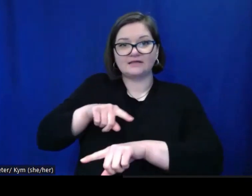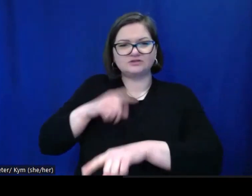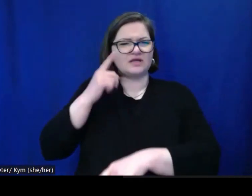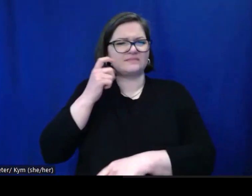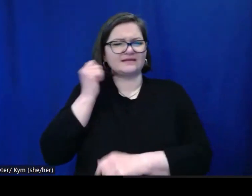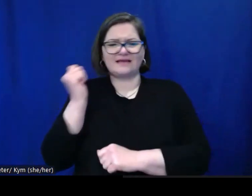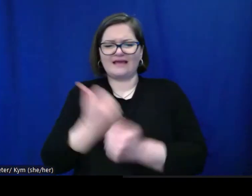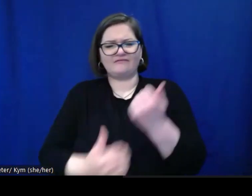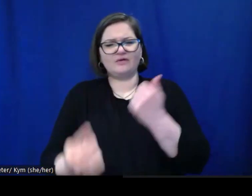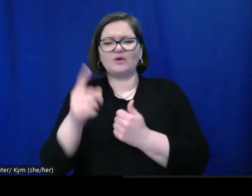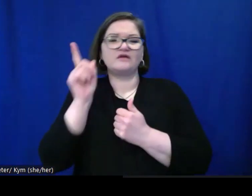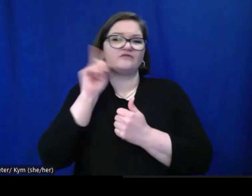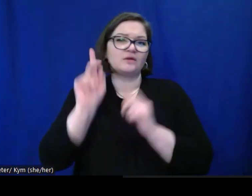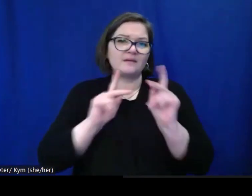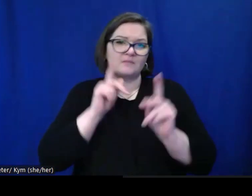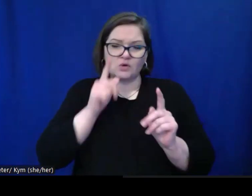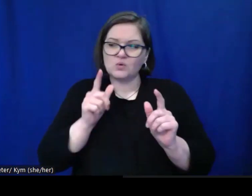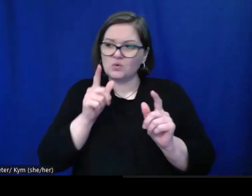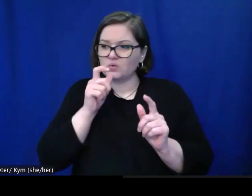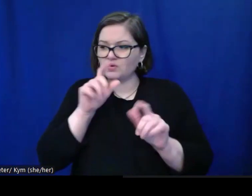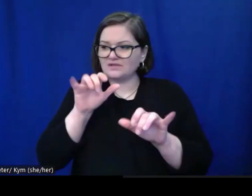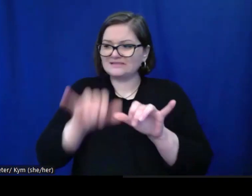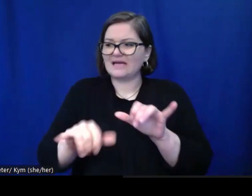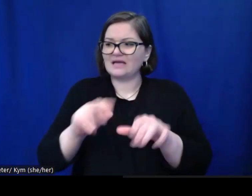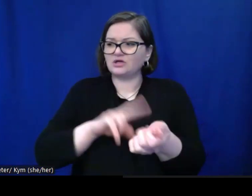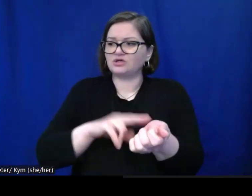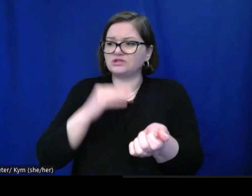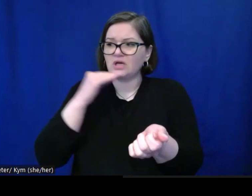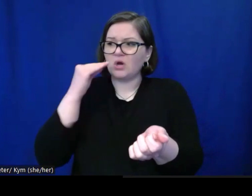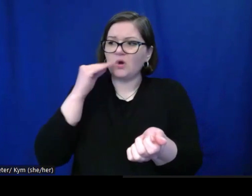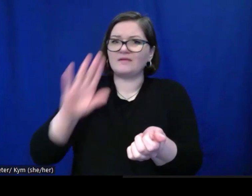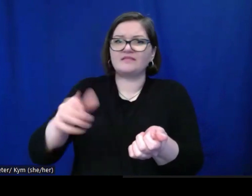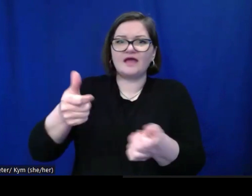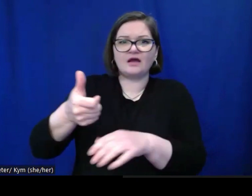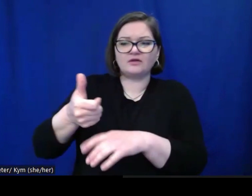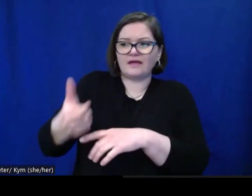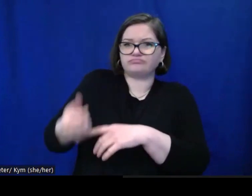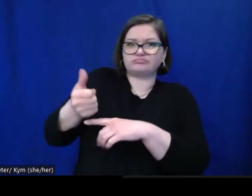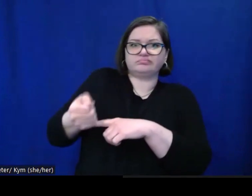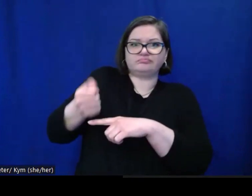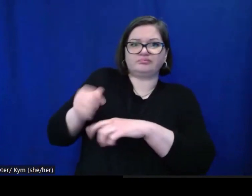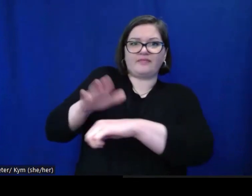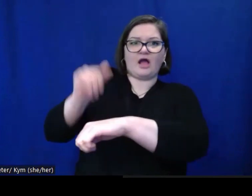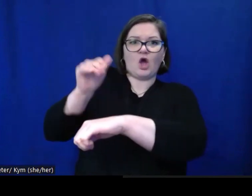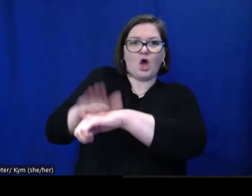heard about folks in nursing homes being a call bell not being answered timely.